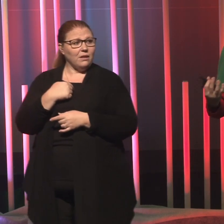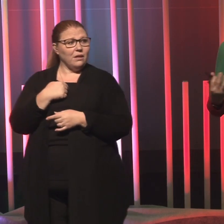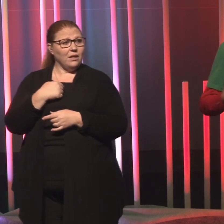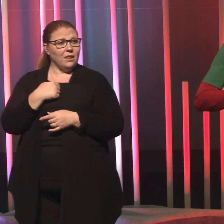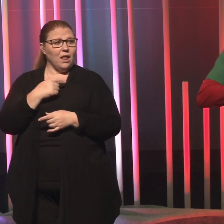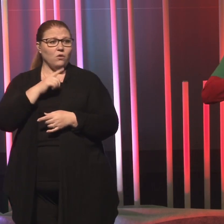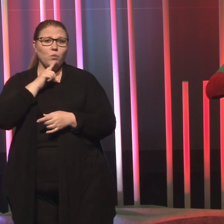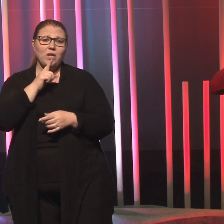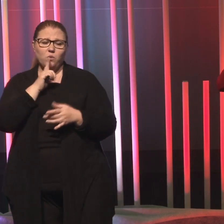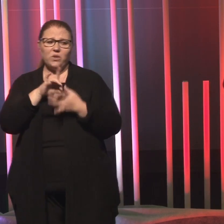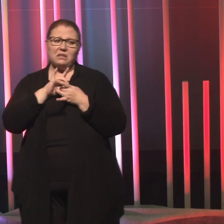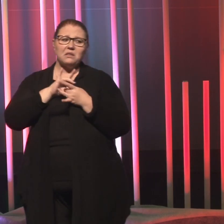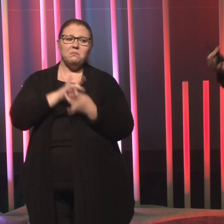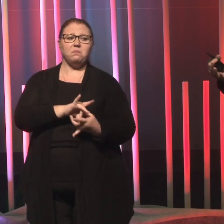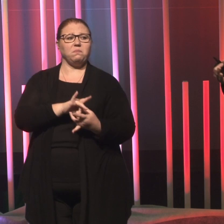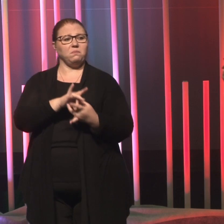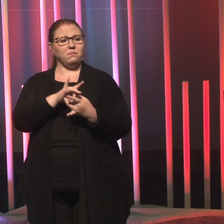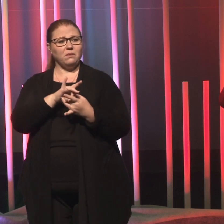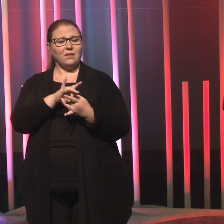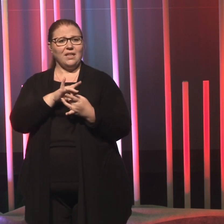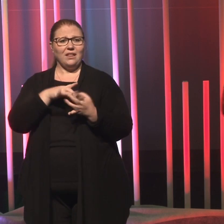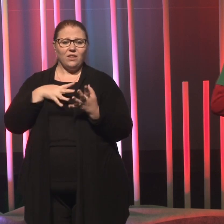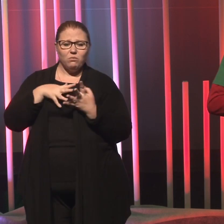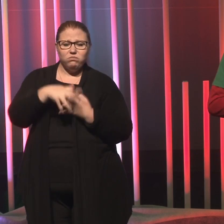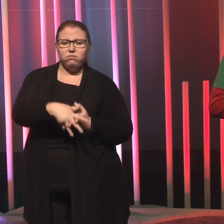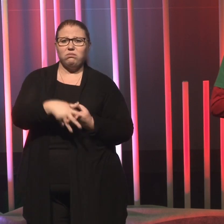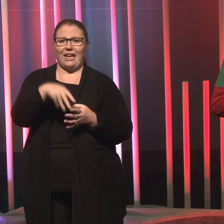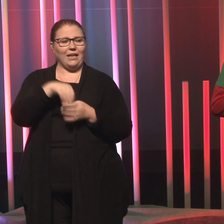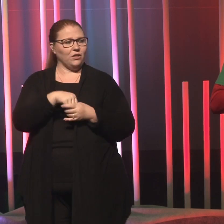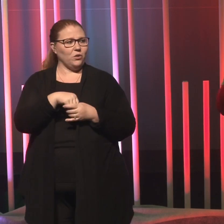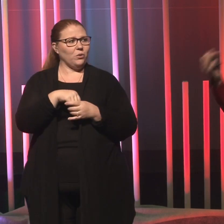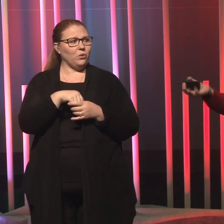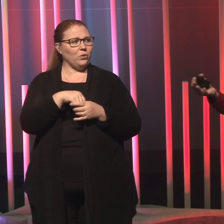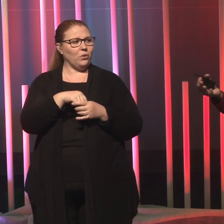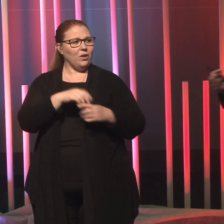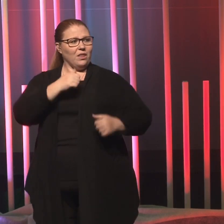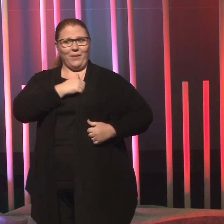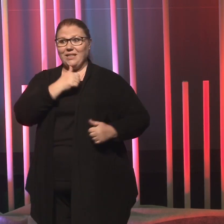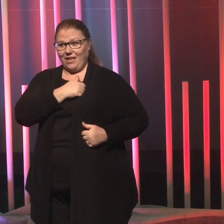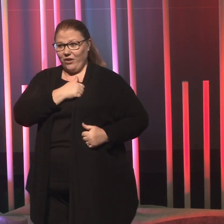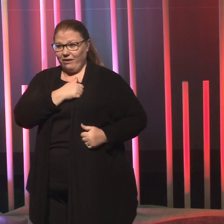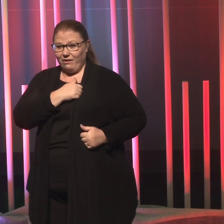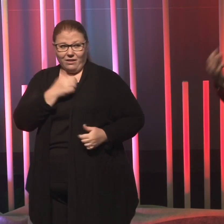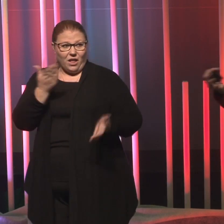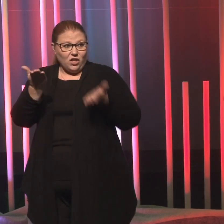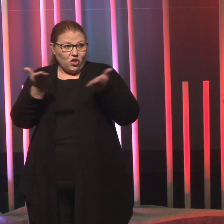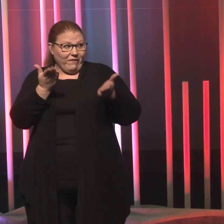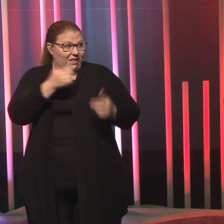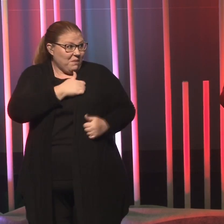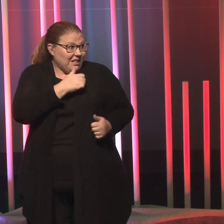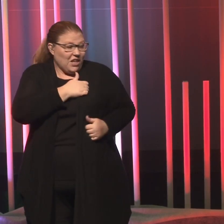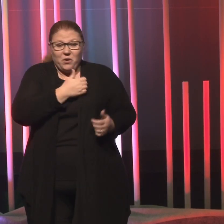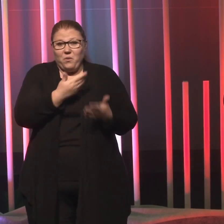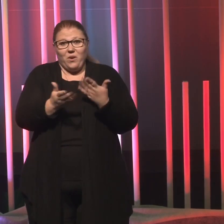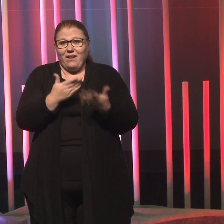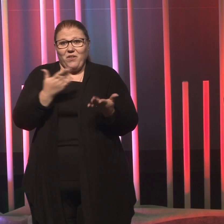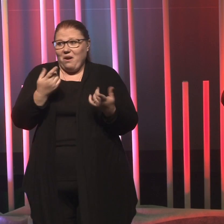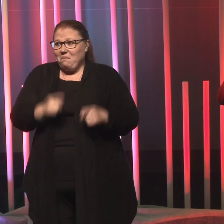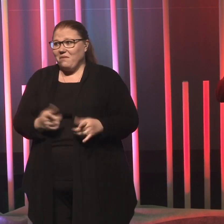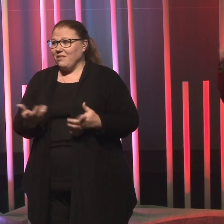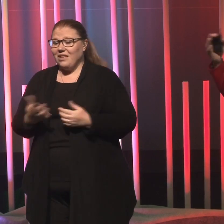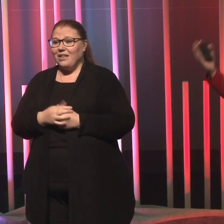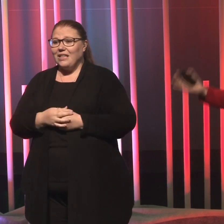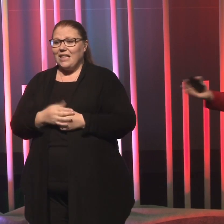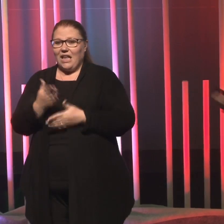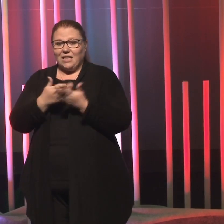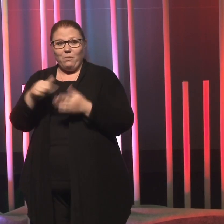deep connections. Many people have deep roots into the armed services, maybe serving in the military, whatever it might be. Some